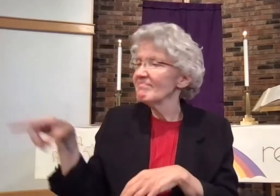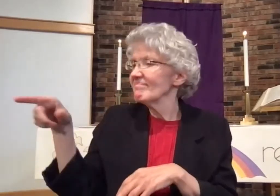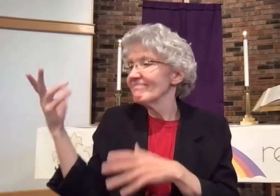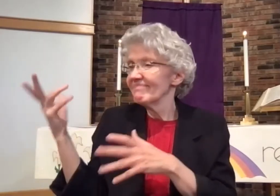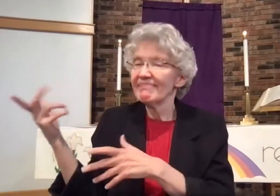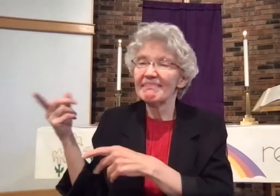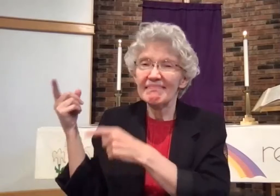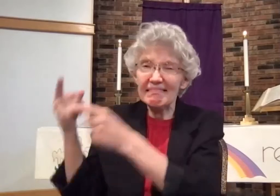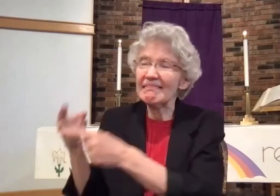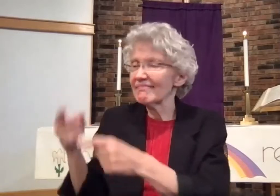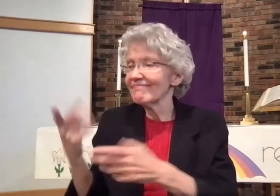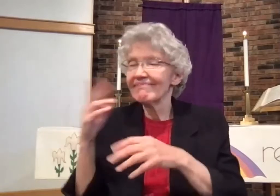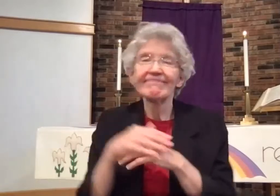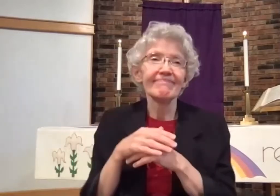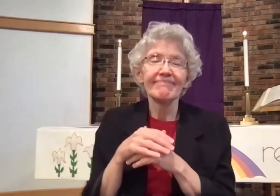Because if we don't,